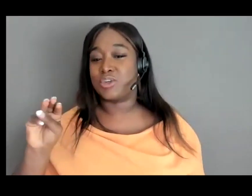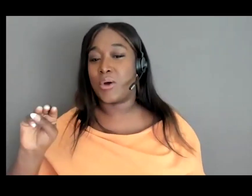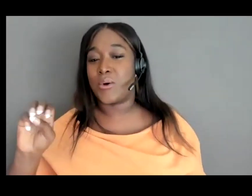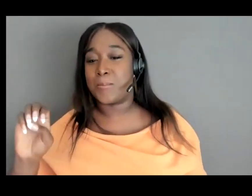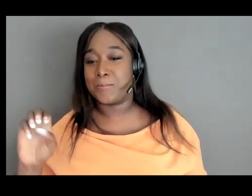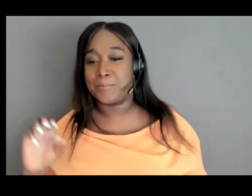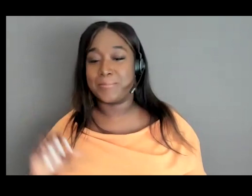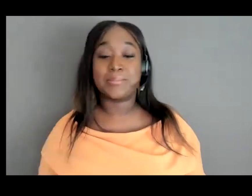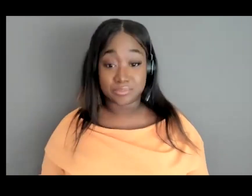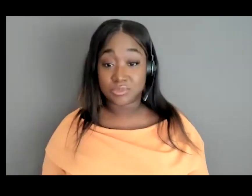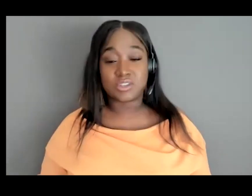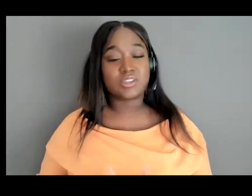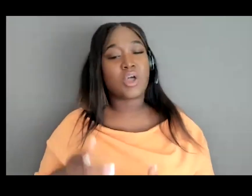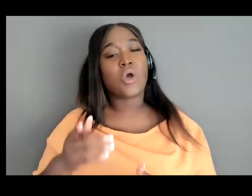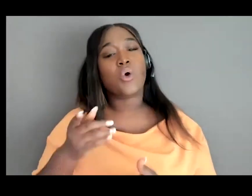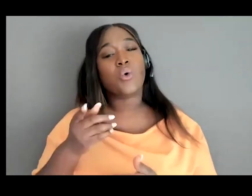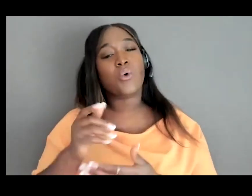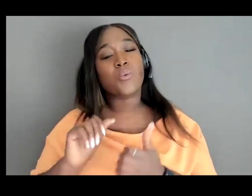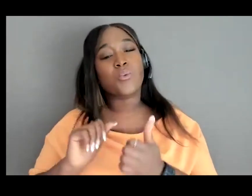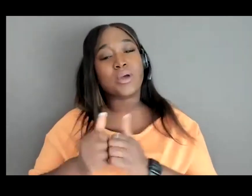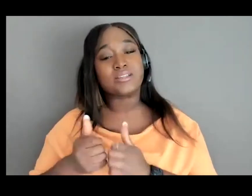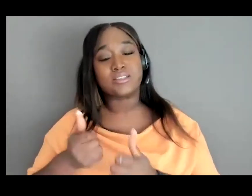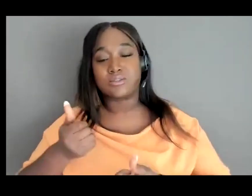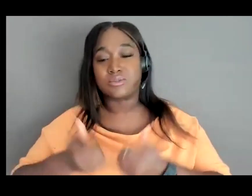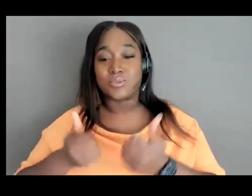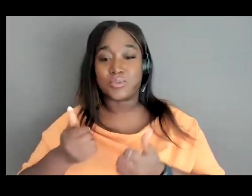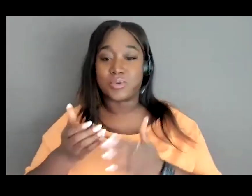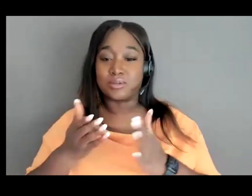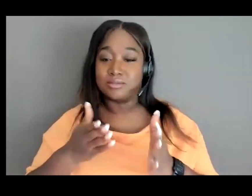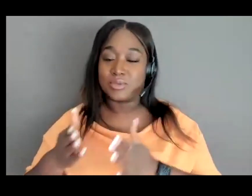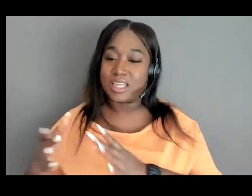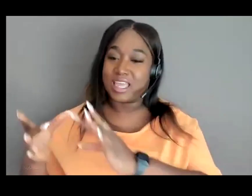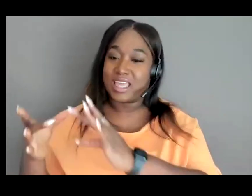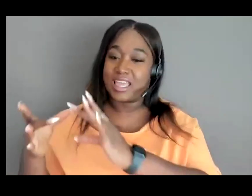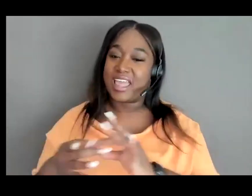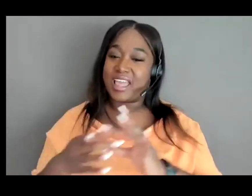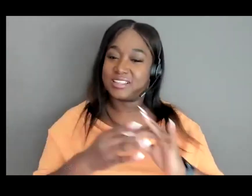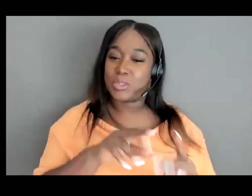And what are some ways we can connect those two